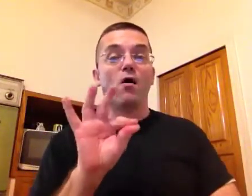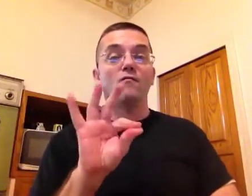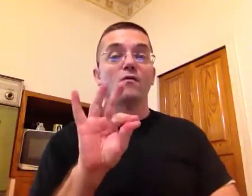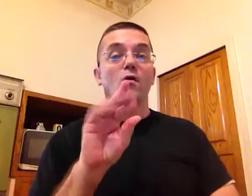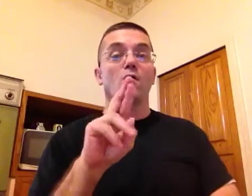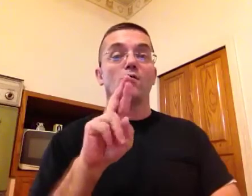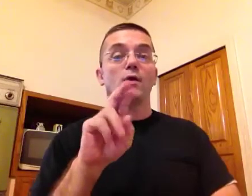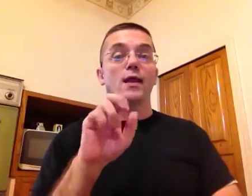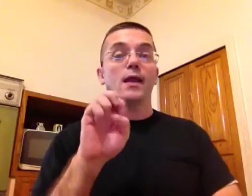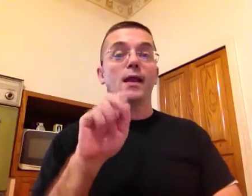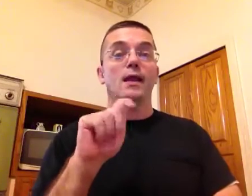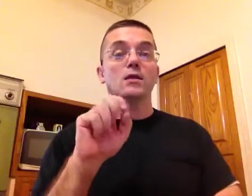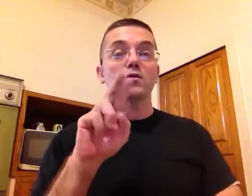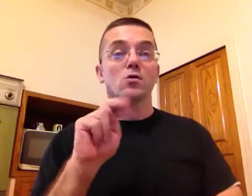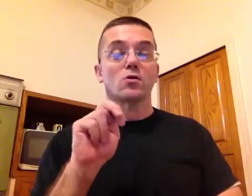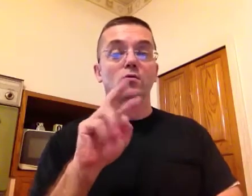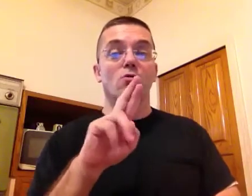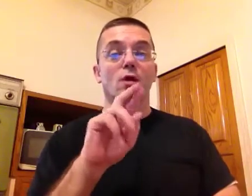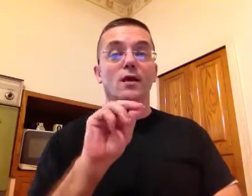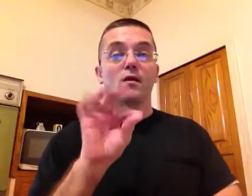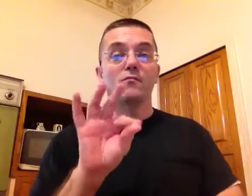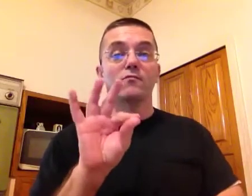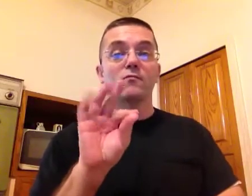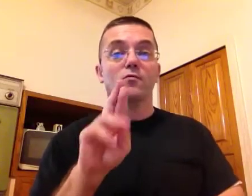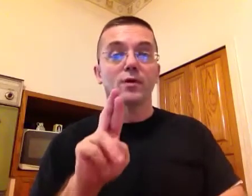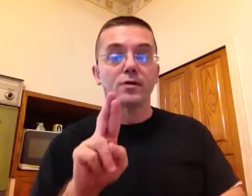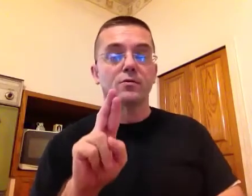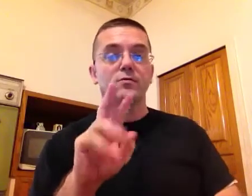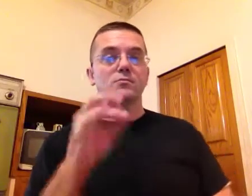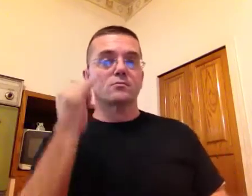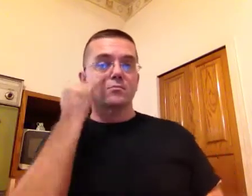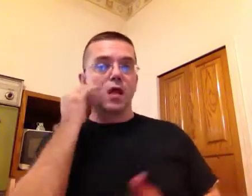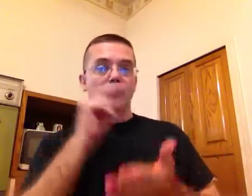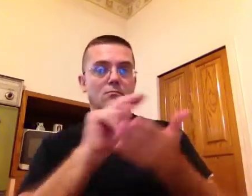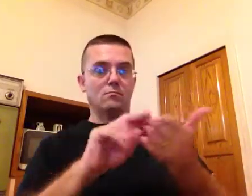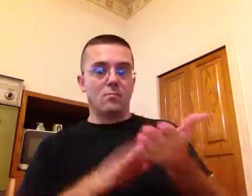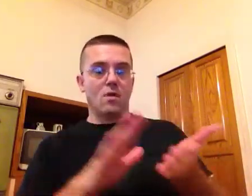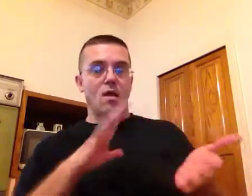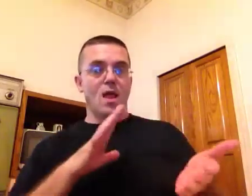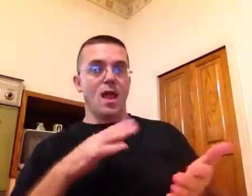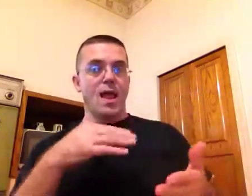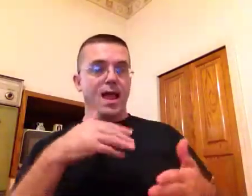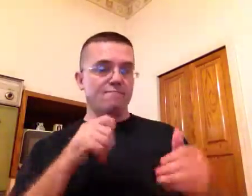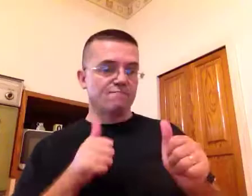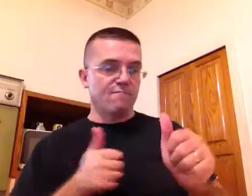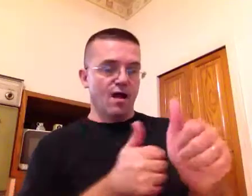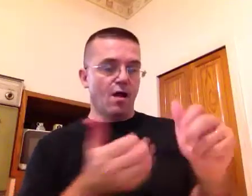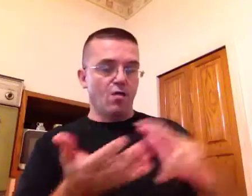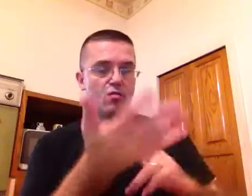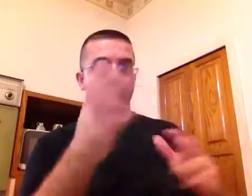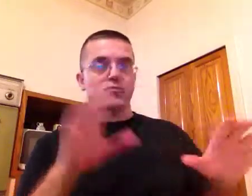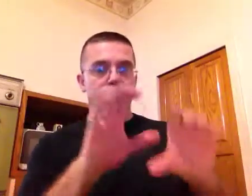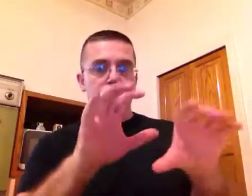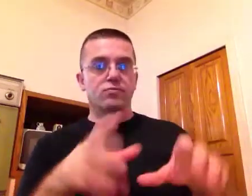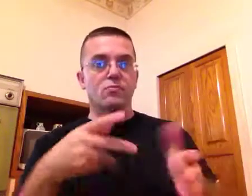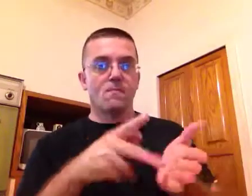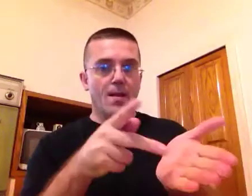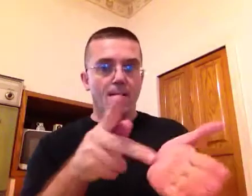the deal exactly as drawn up, you're just thrilled. So you got your 6.25%, and you're going to make a mortgage over how many